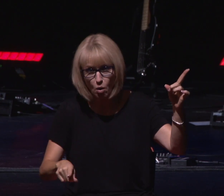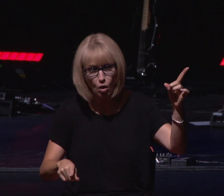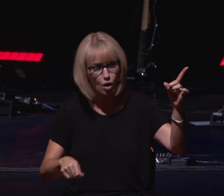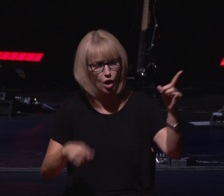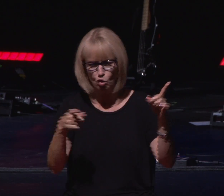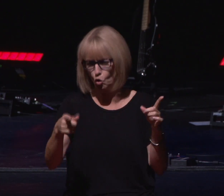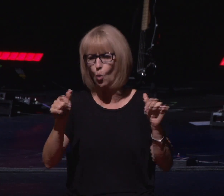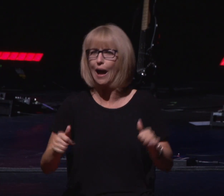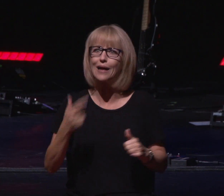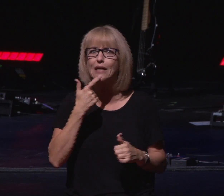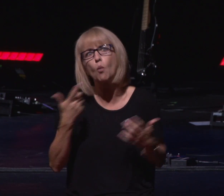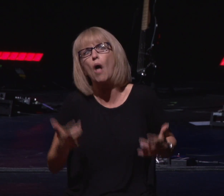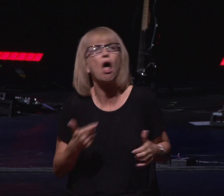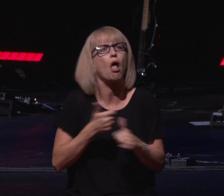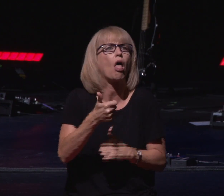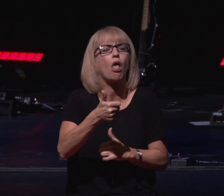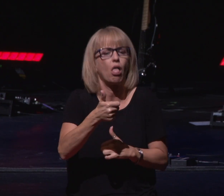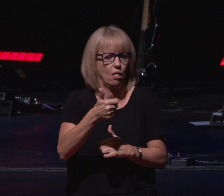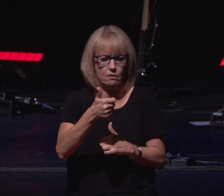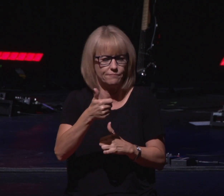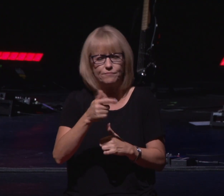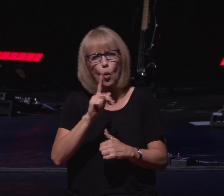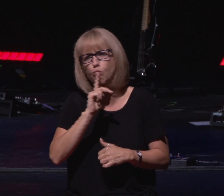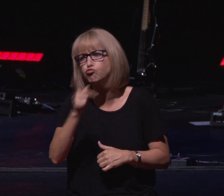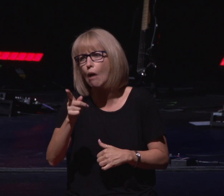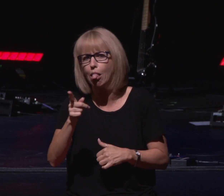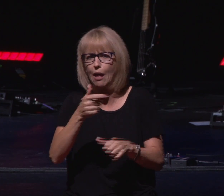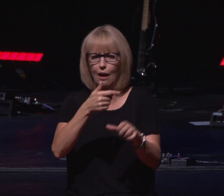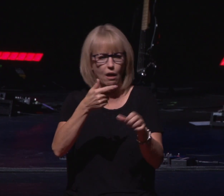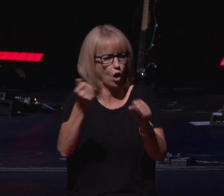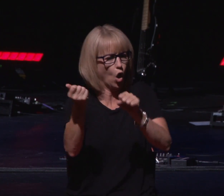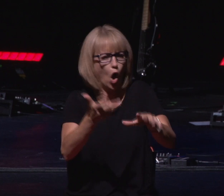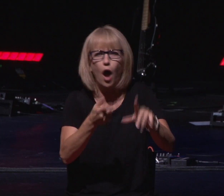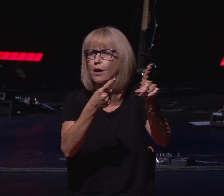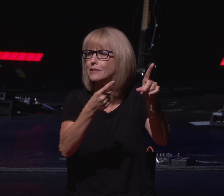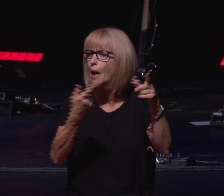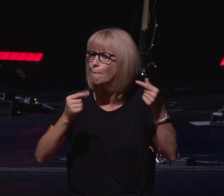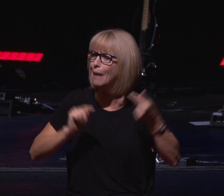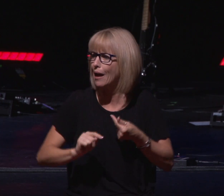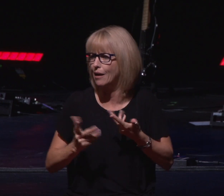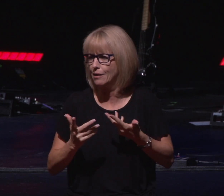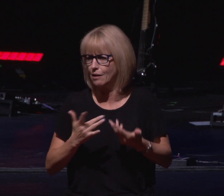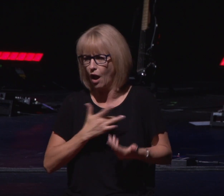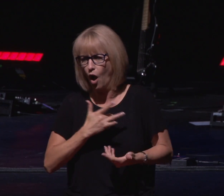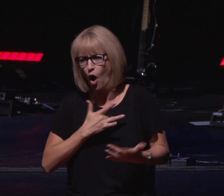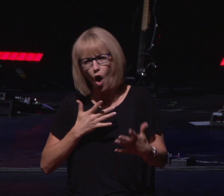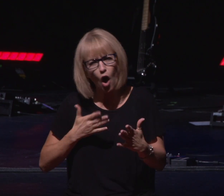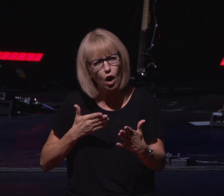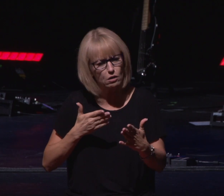it, but it comes back to there's a lot of pain and a lot of heartache, and